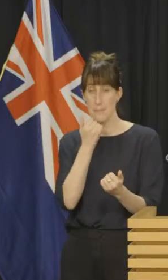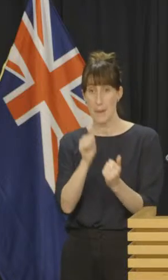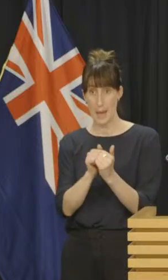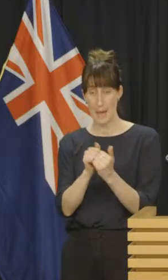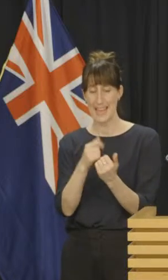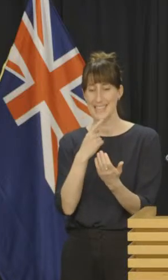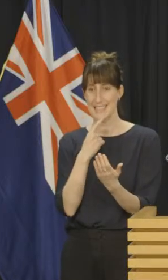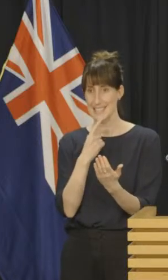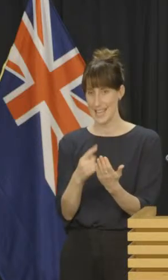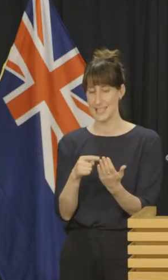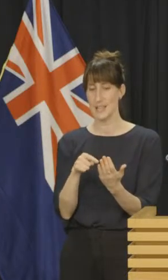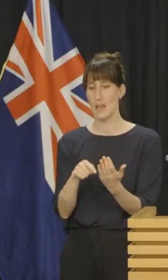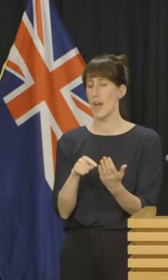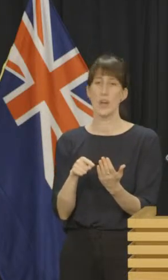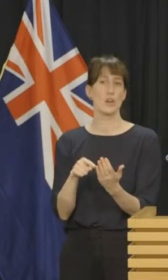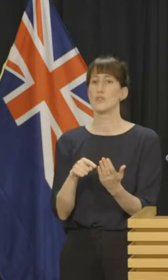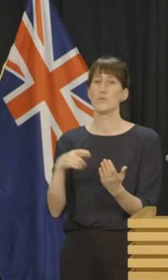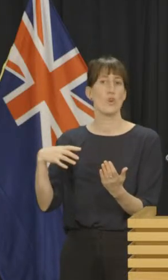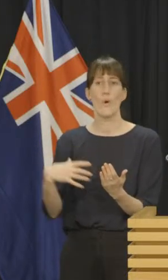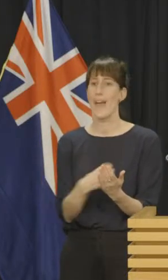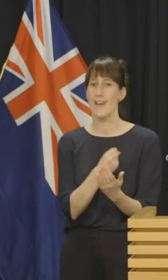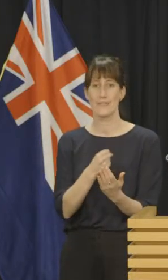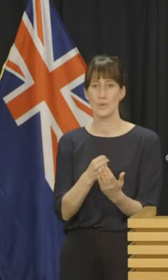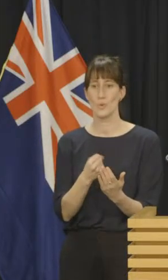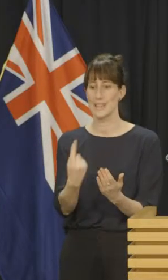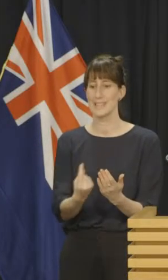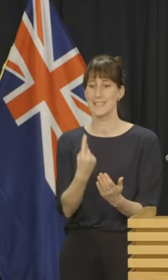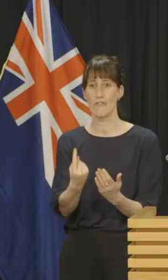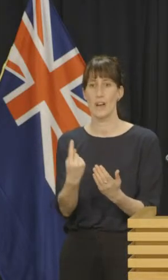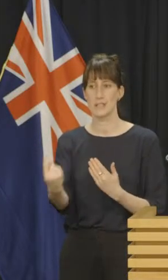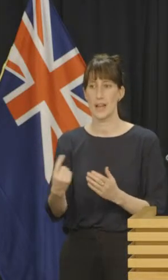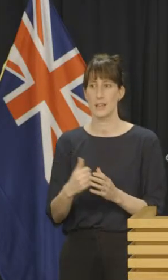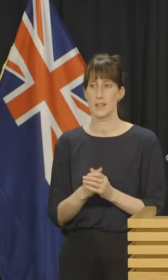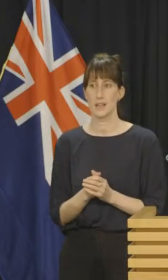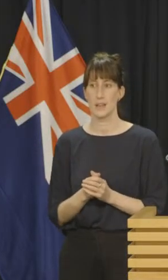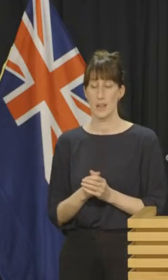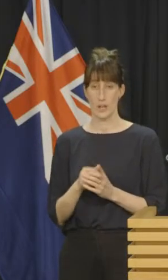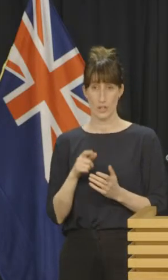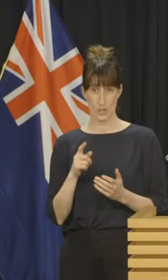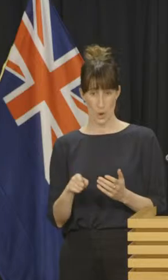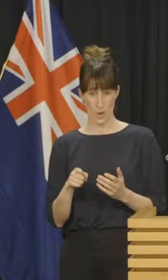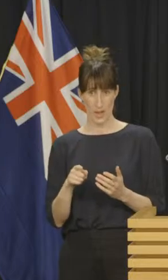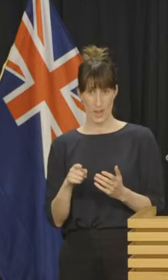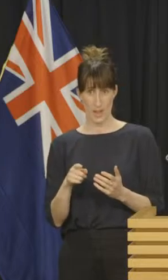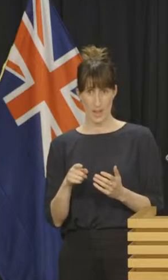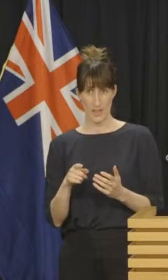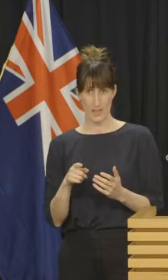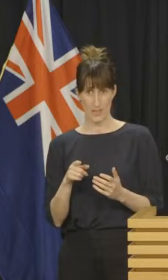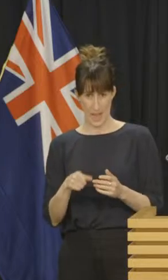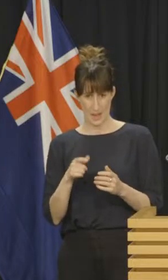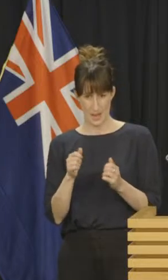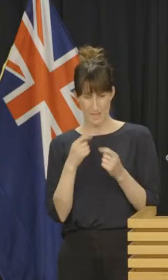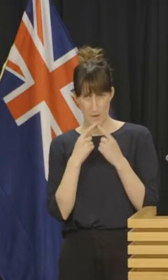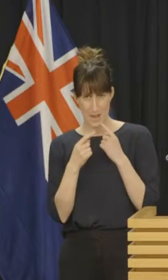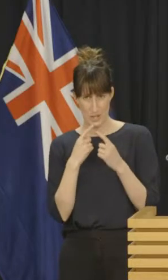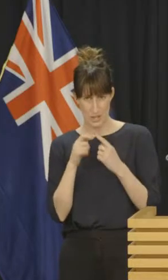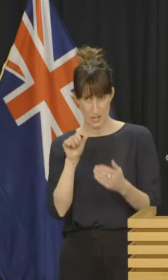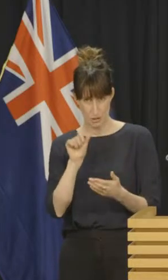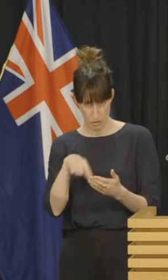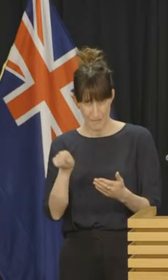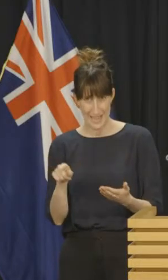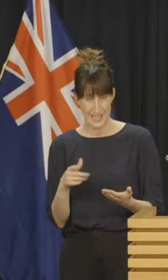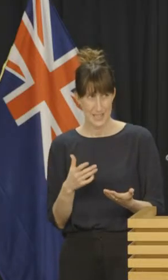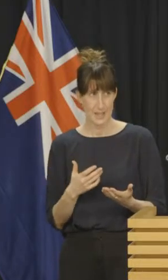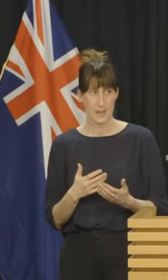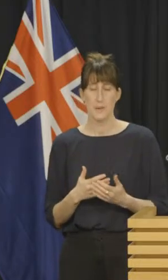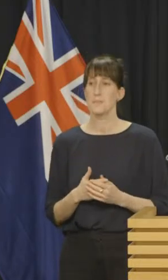communication filtered down to the ground to say, stop telling people to go home and self-isolate for 3 days or whatever? I very much hope so. I think our messaging has